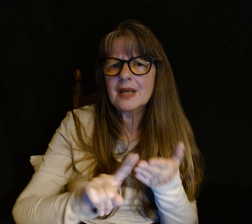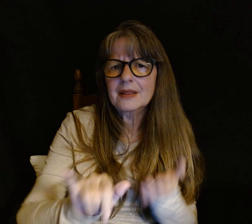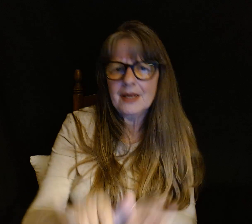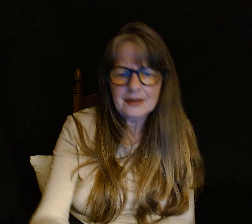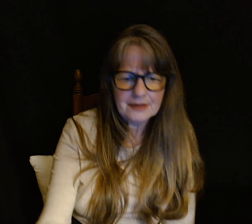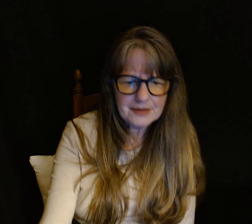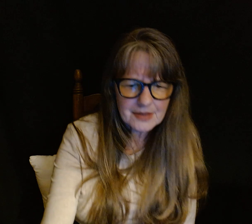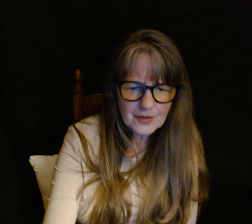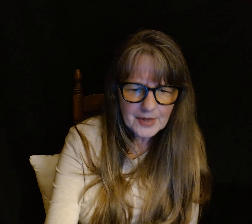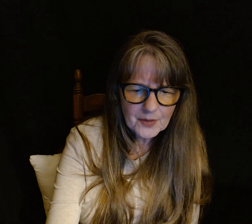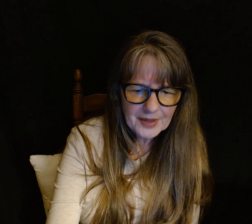that. So anyway,